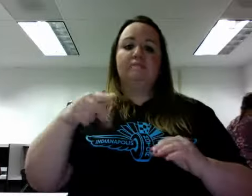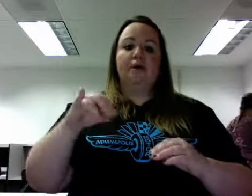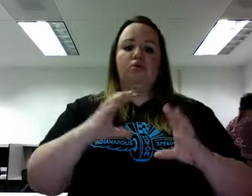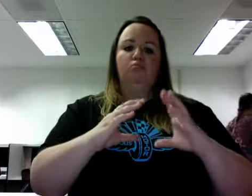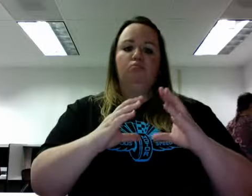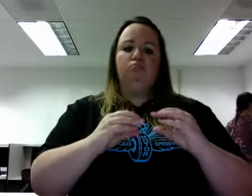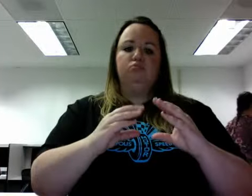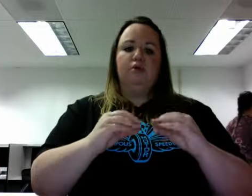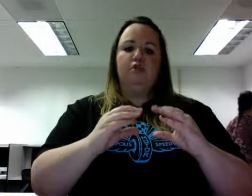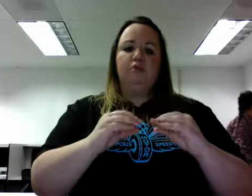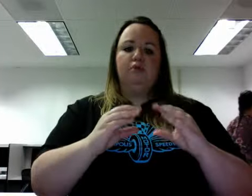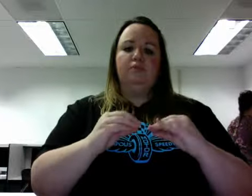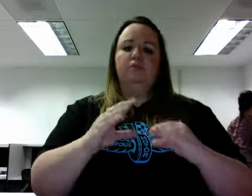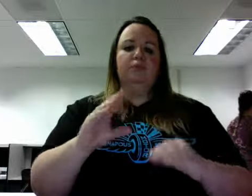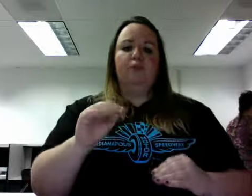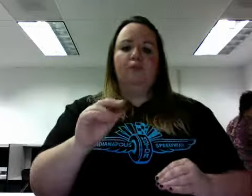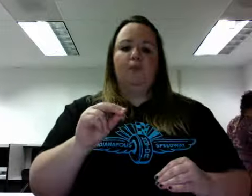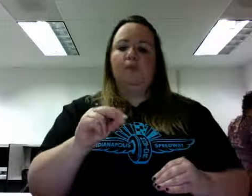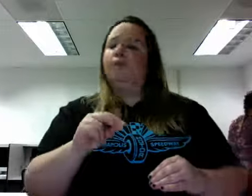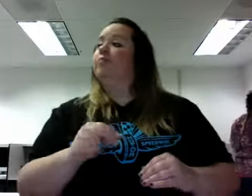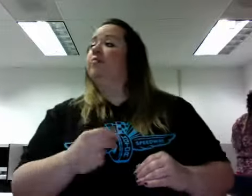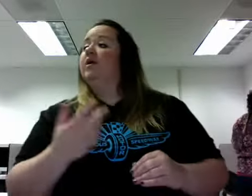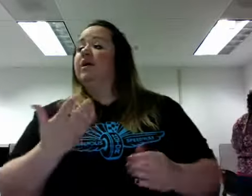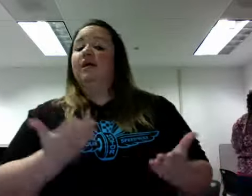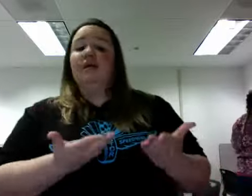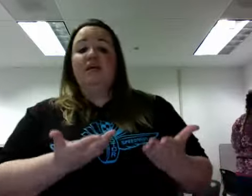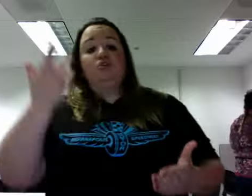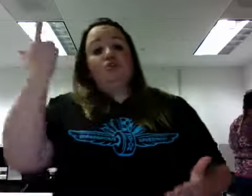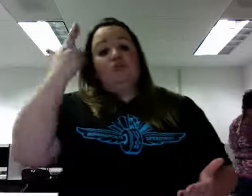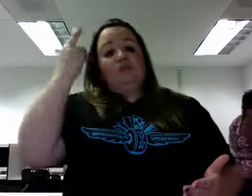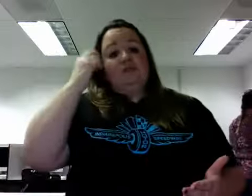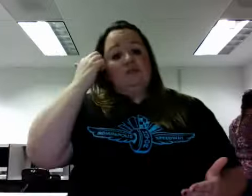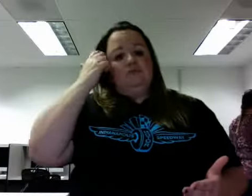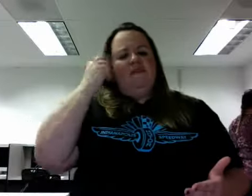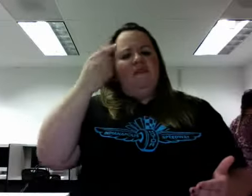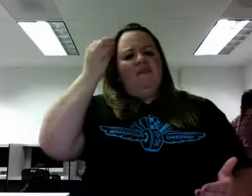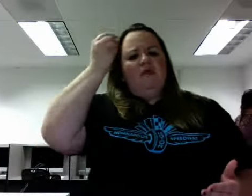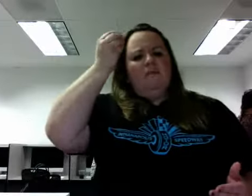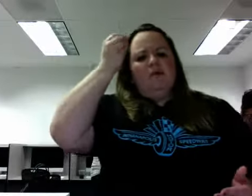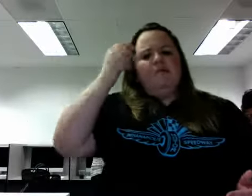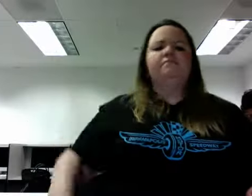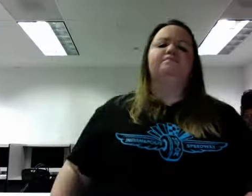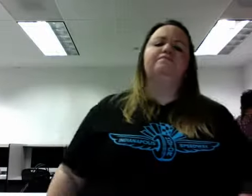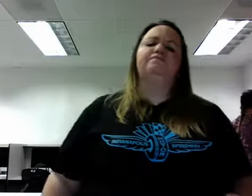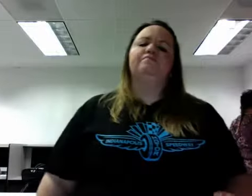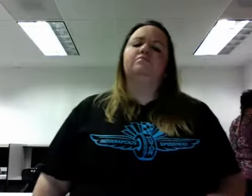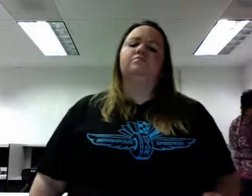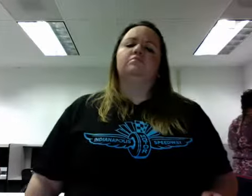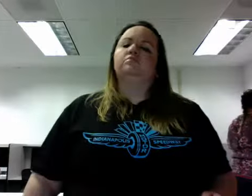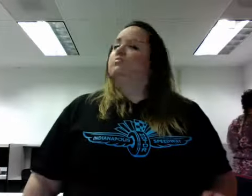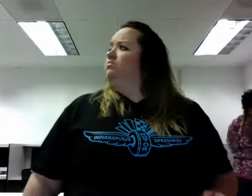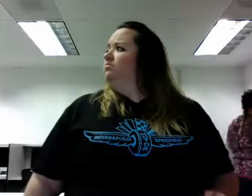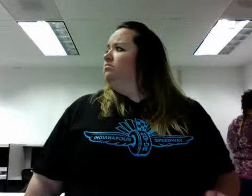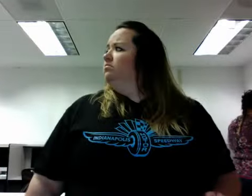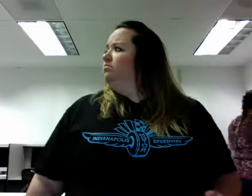See, here's why. Look at the skeletal system here. Just think about this. In comparison to the rest of the body, this is pretty